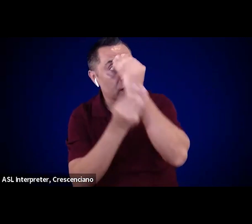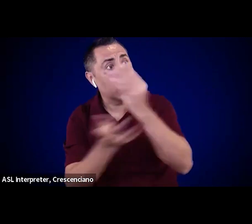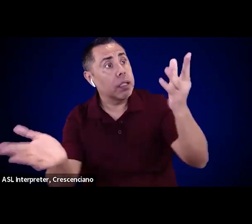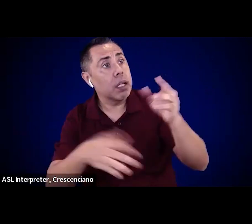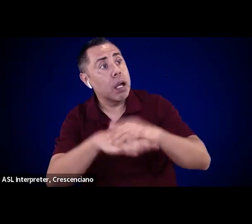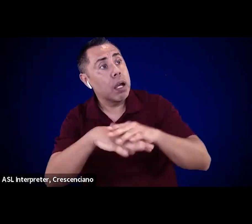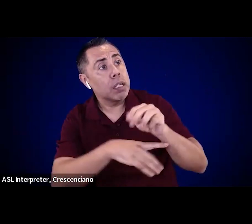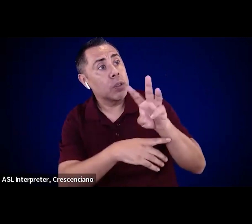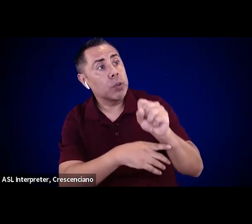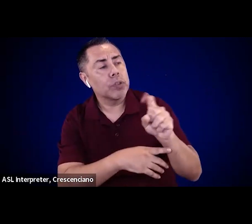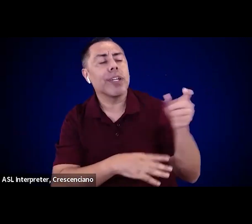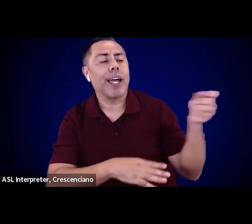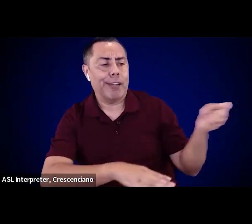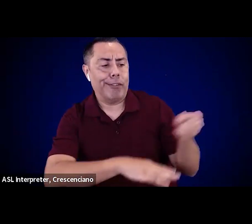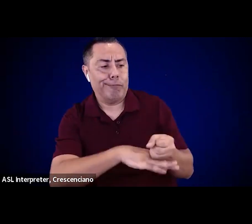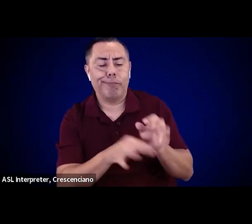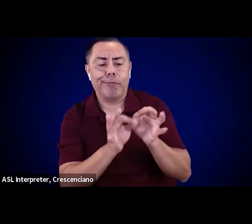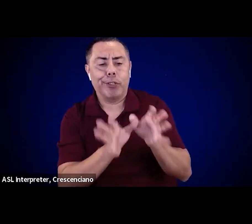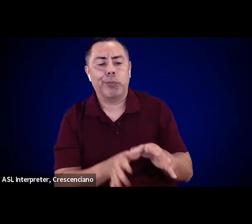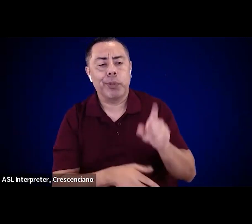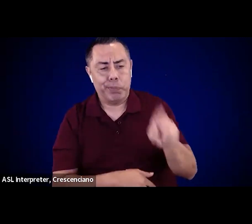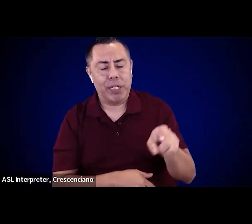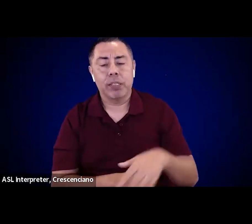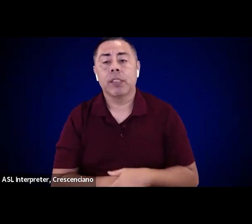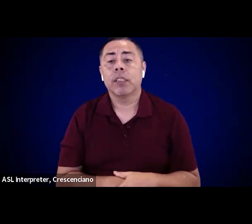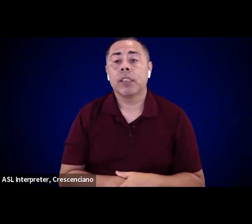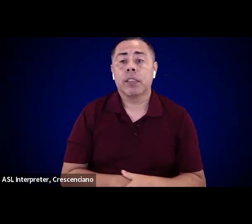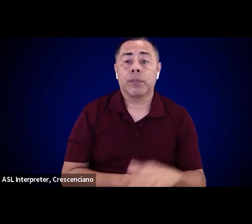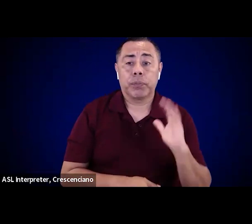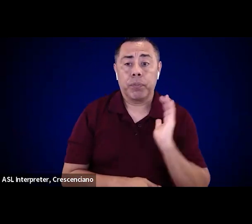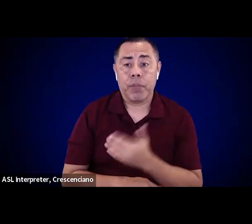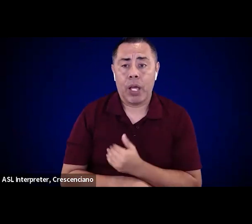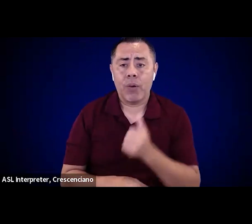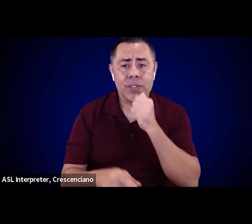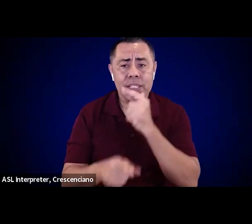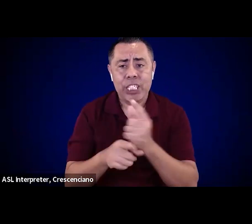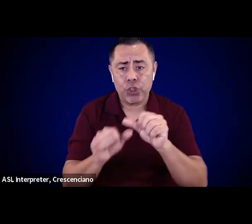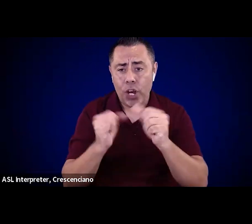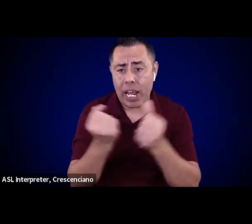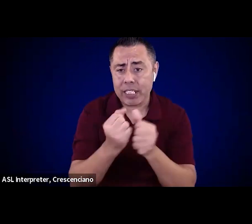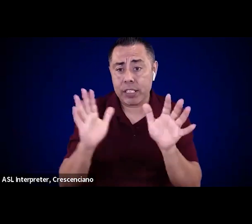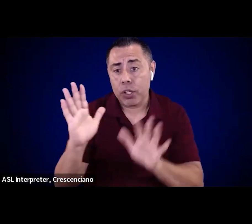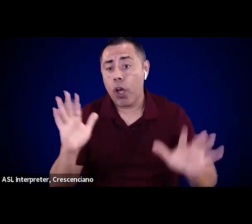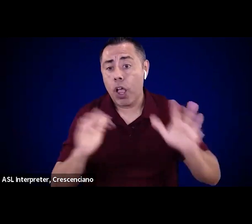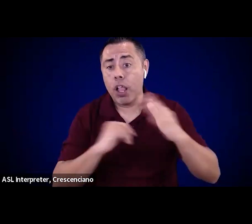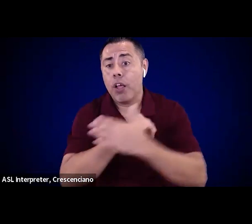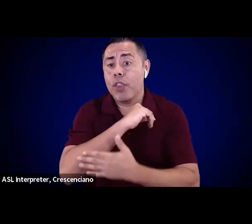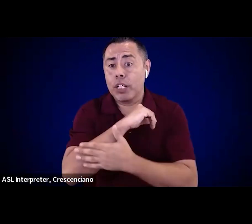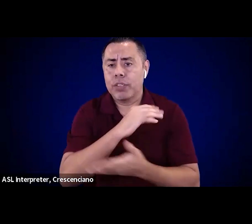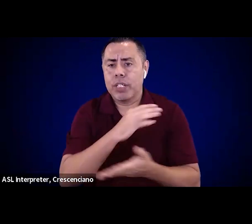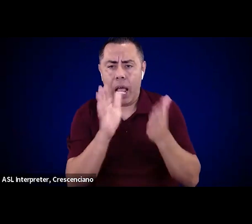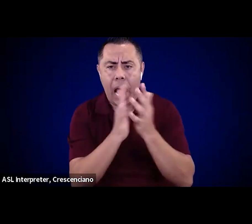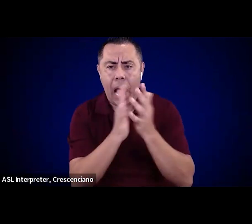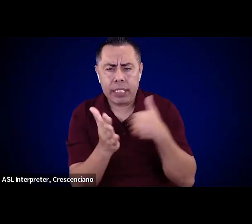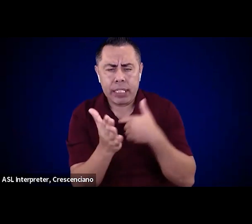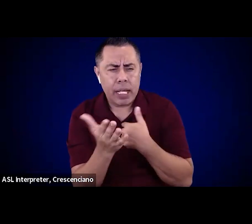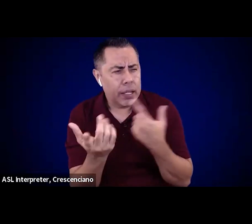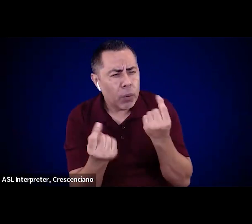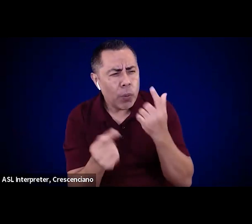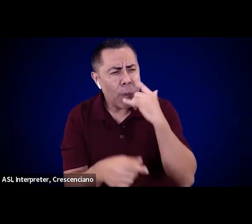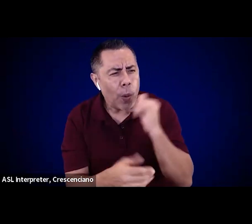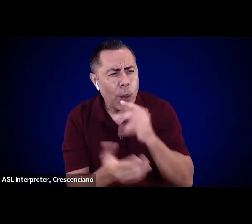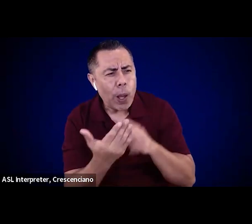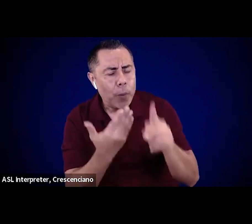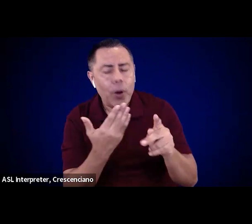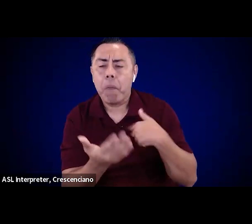emergency management agencies in various parts of the country, we have worked tirelessly with them to set up programs in their